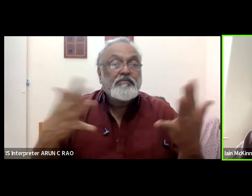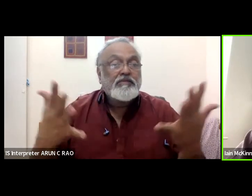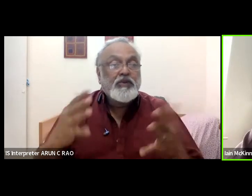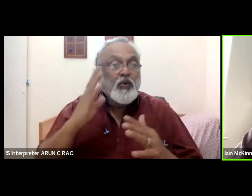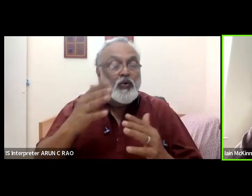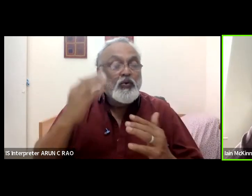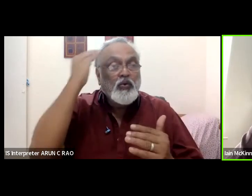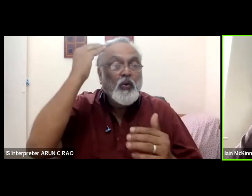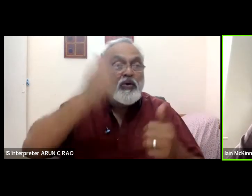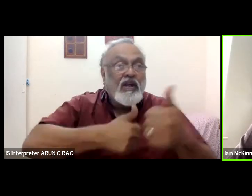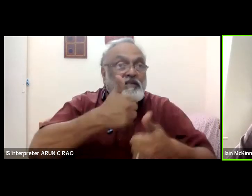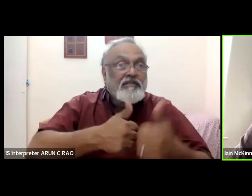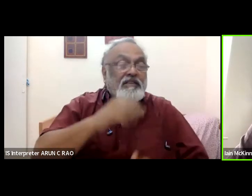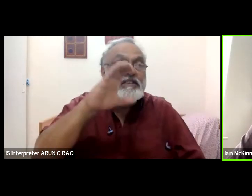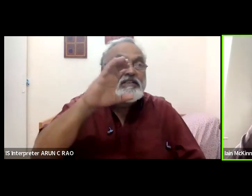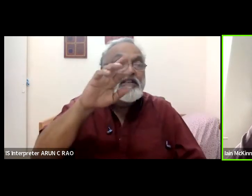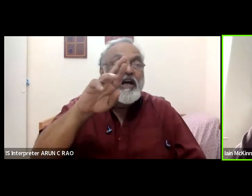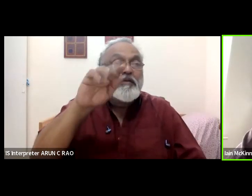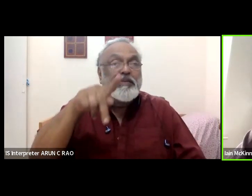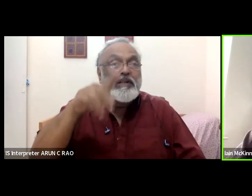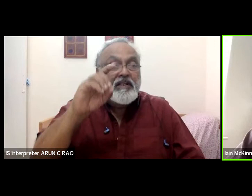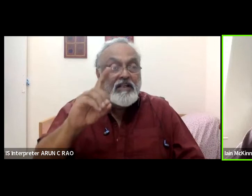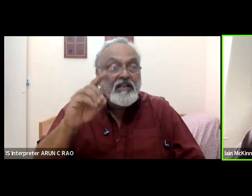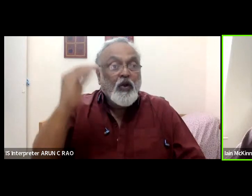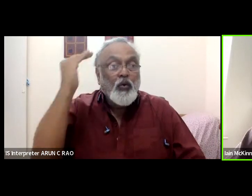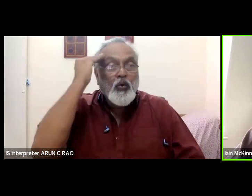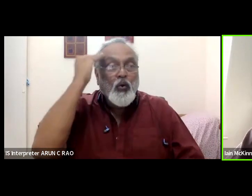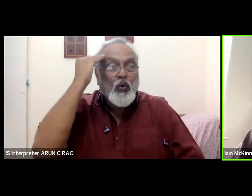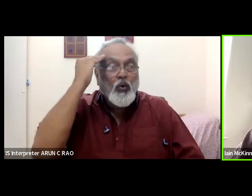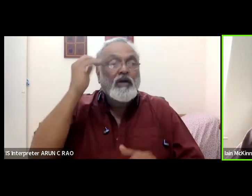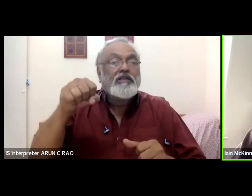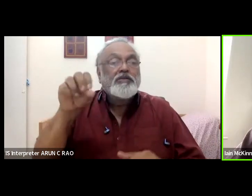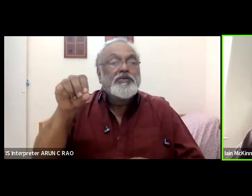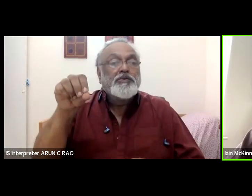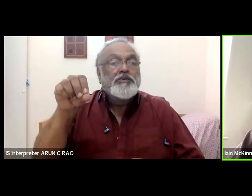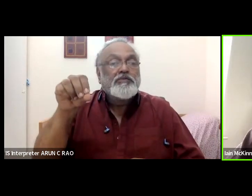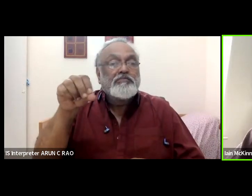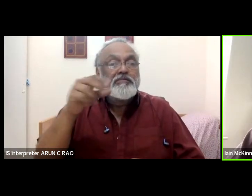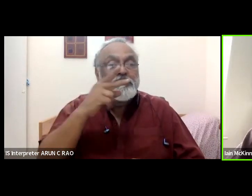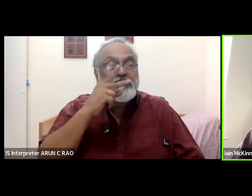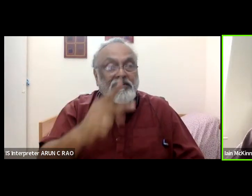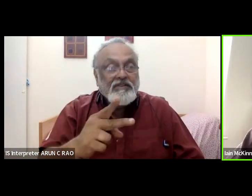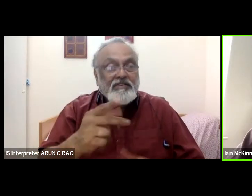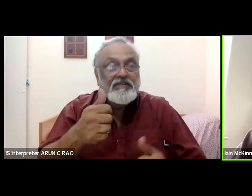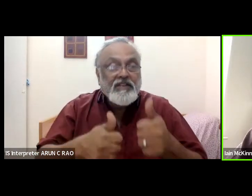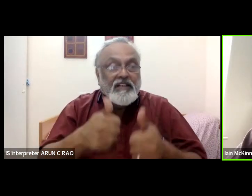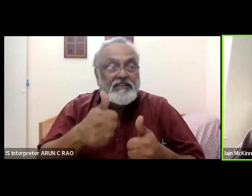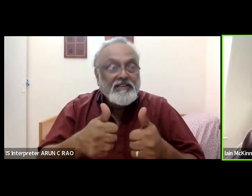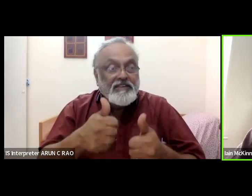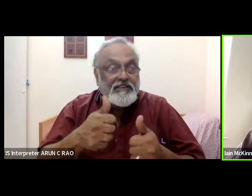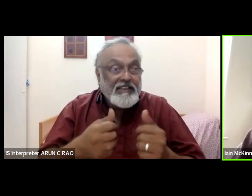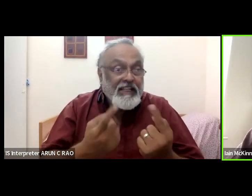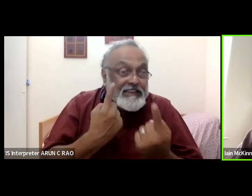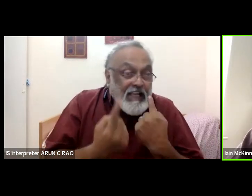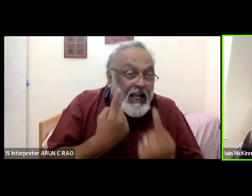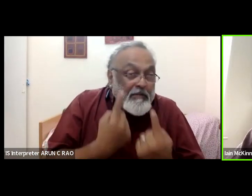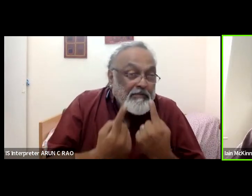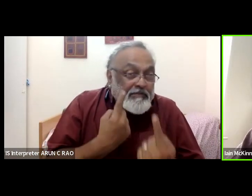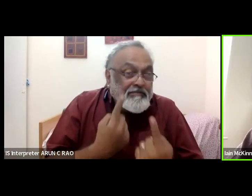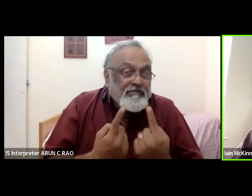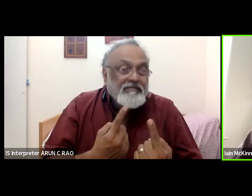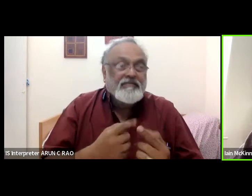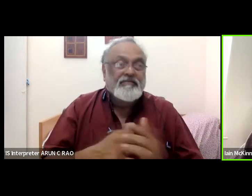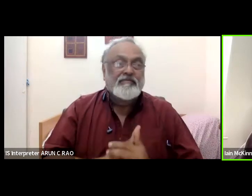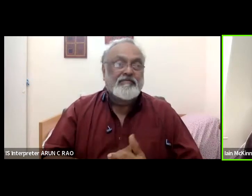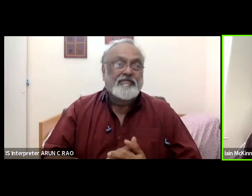we go, testing your CRPD knowledge in detail. So if you could answer that poll for us, that